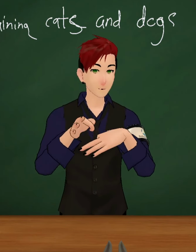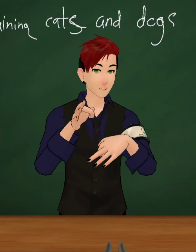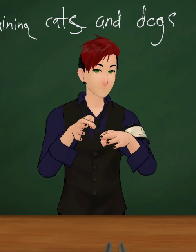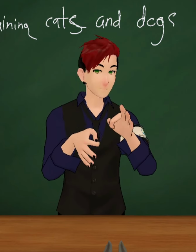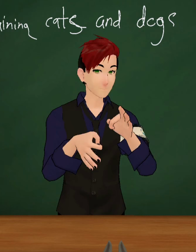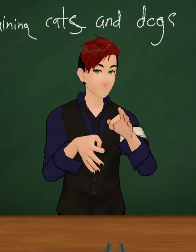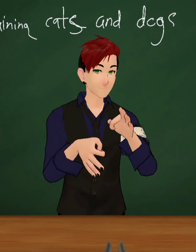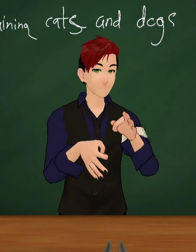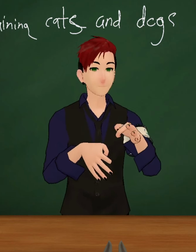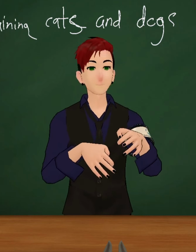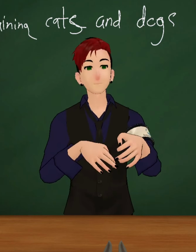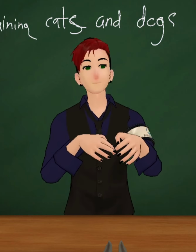it.